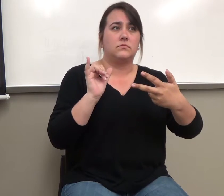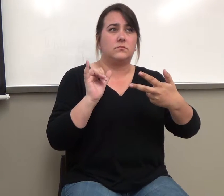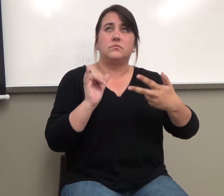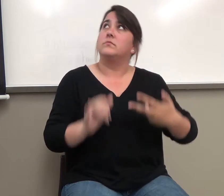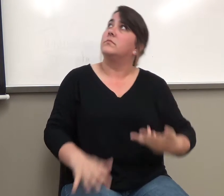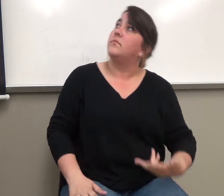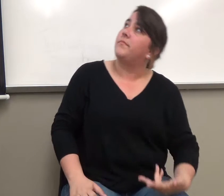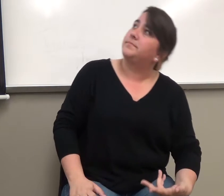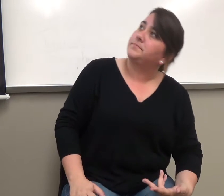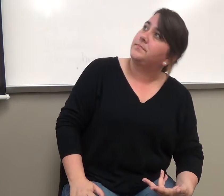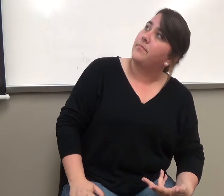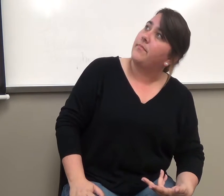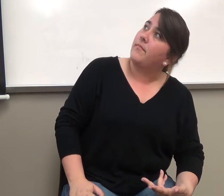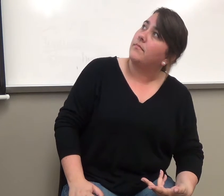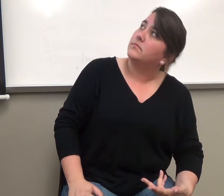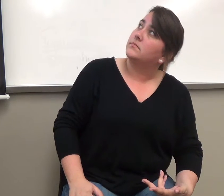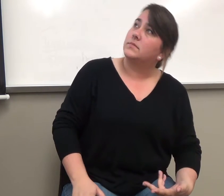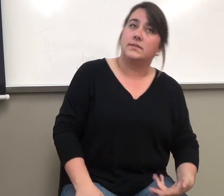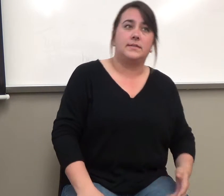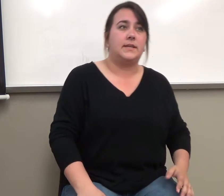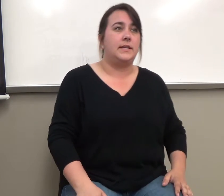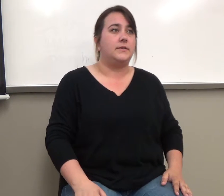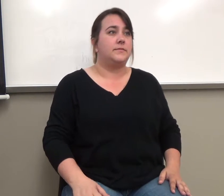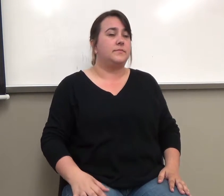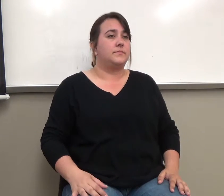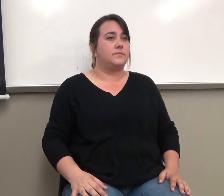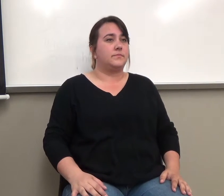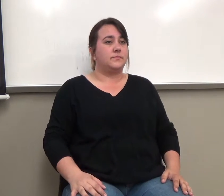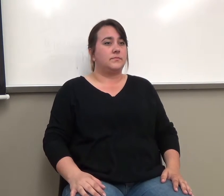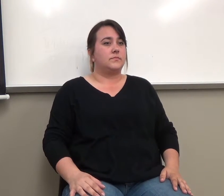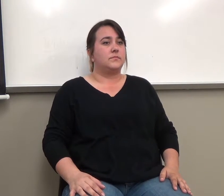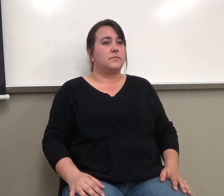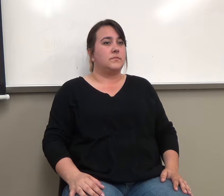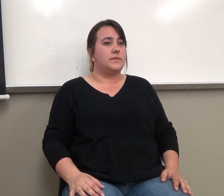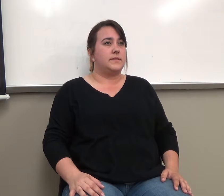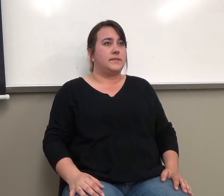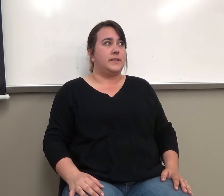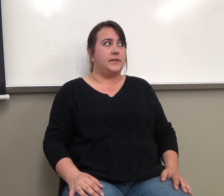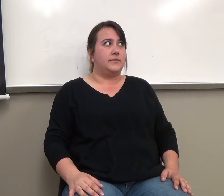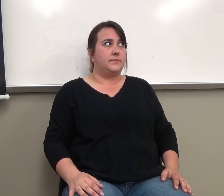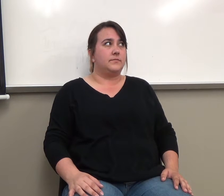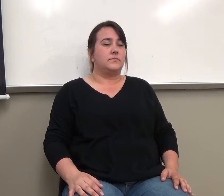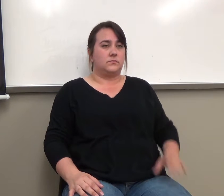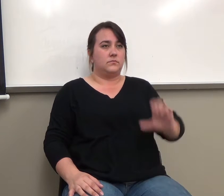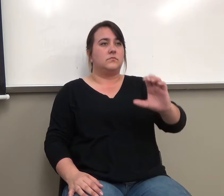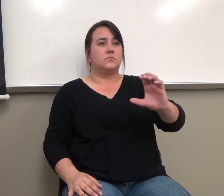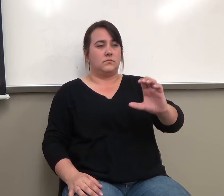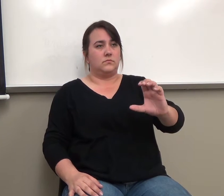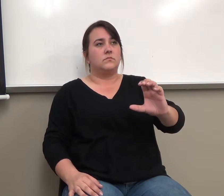Which one of those does not C. work? C. Yeah, because,